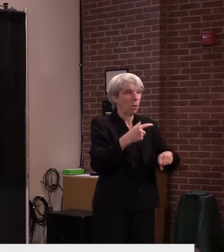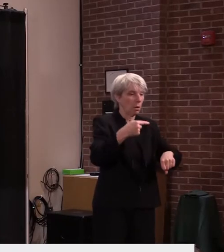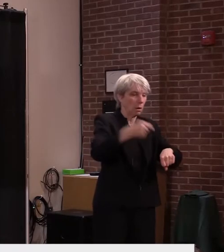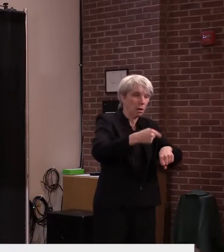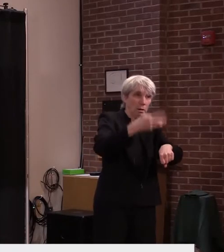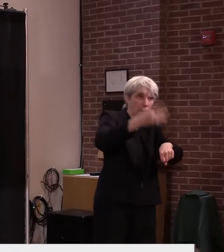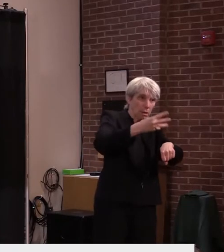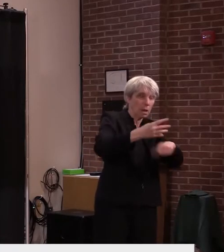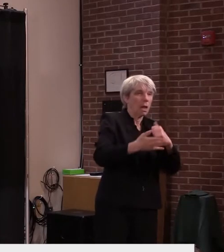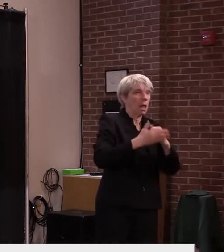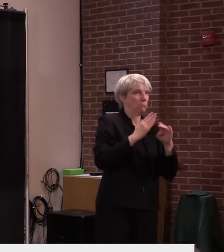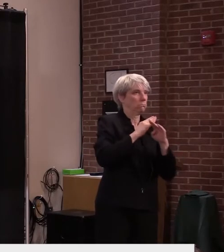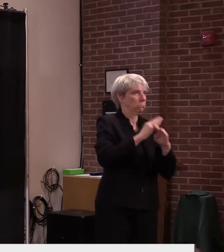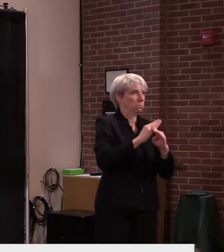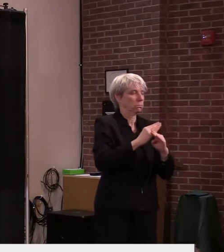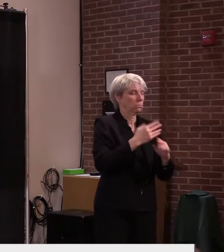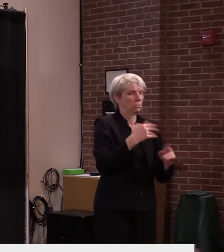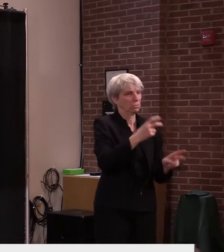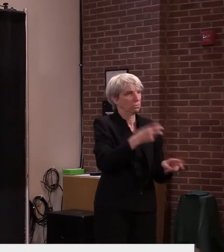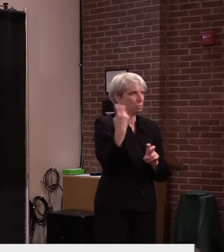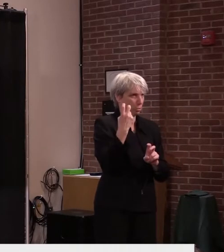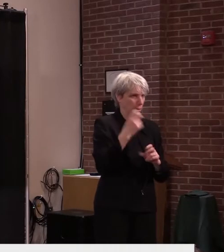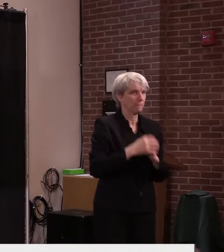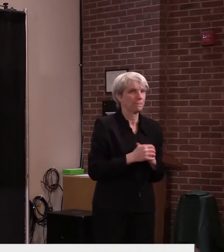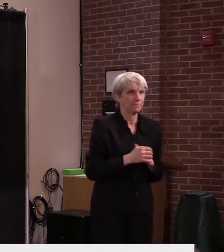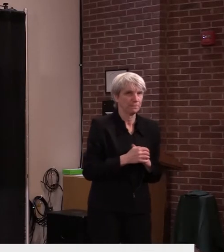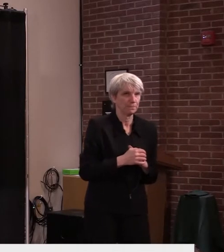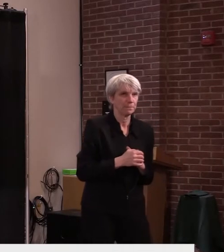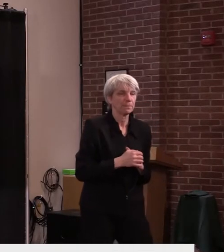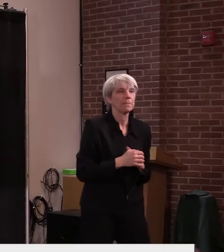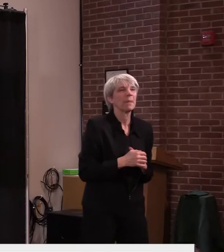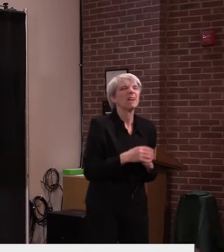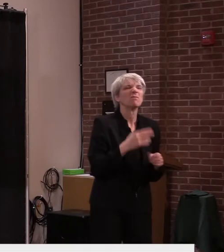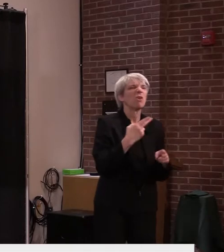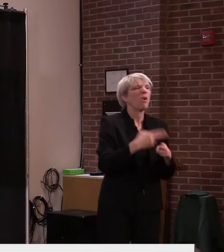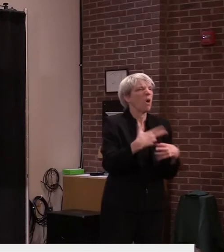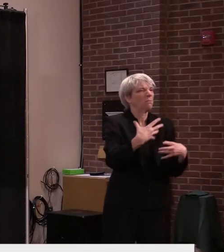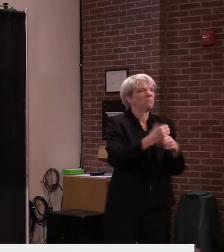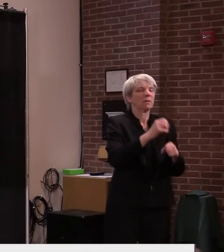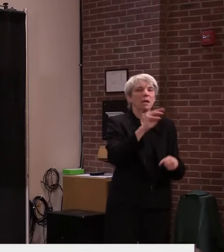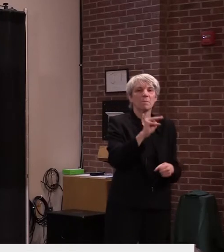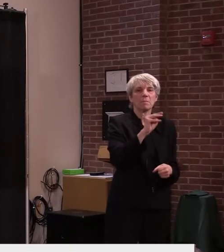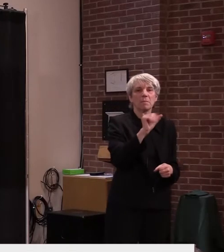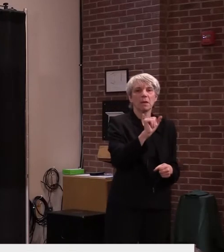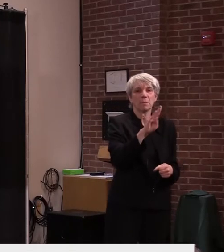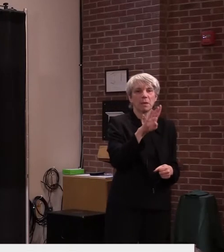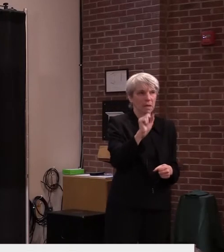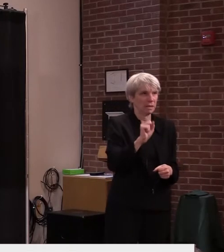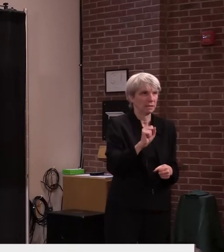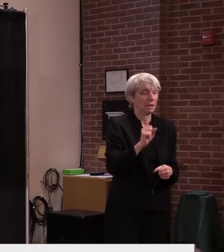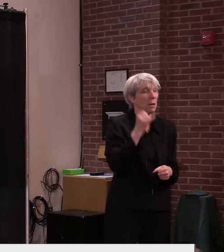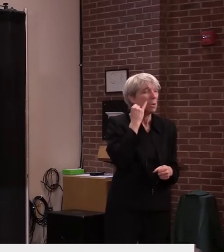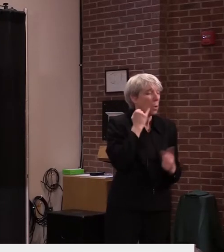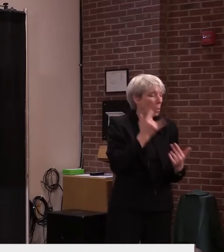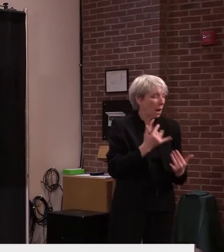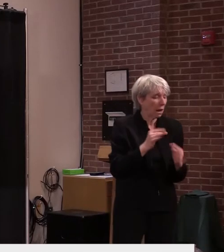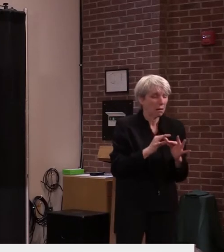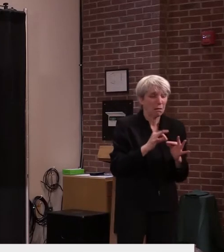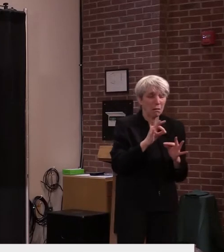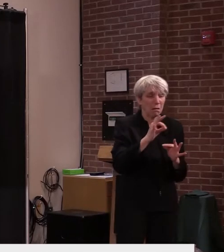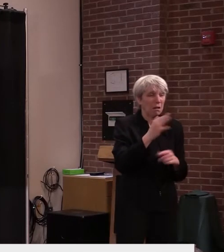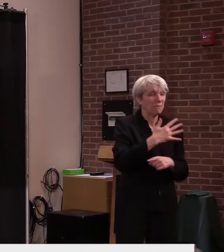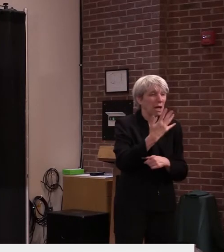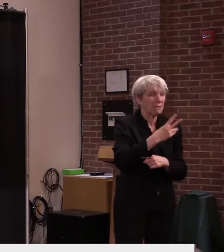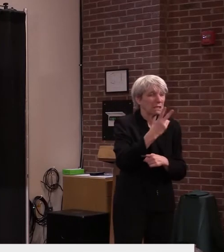critical to keeping higher-risk people out of the hospital. But they need to be used early in the illness, certainly within the